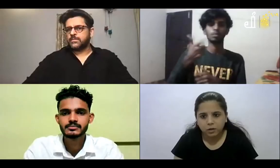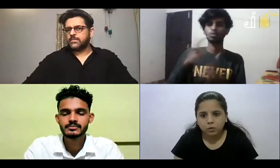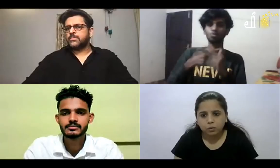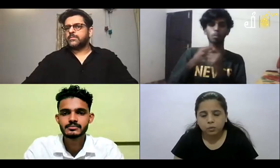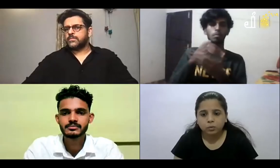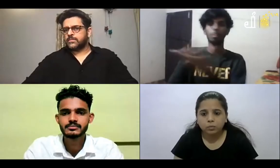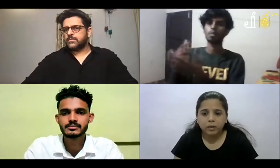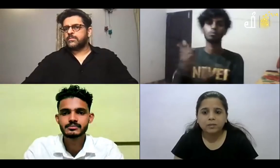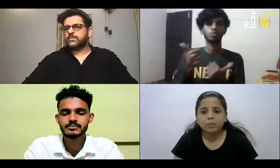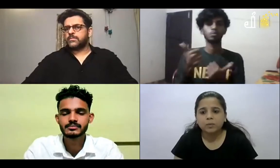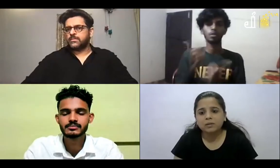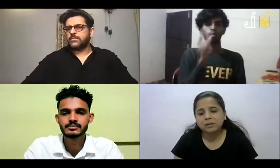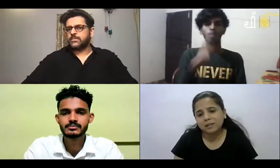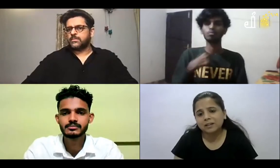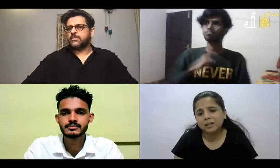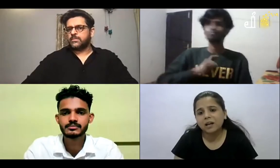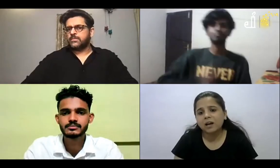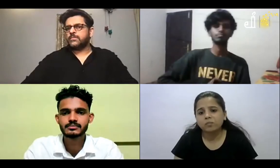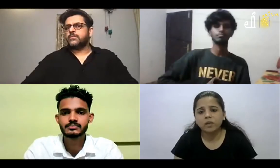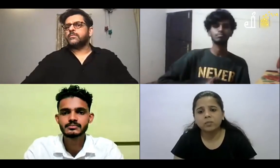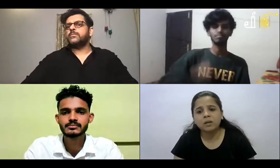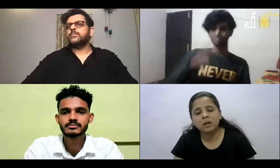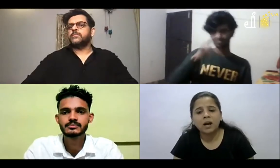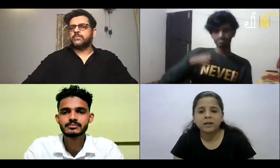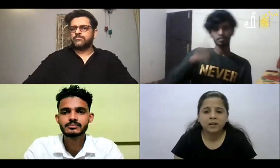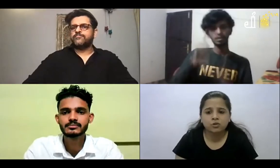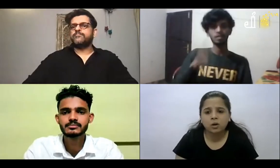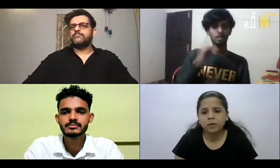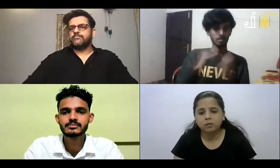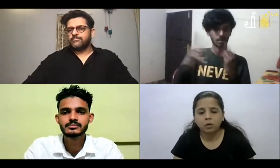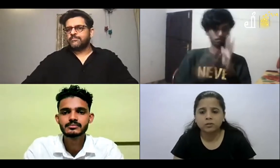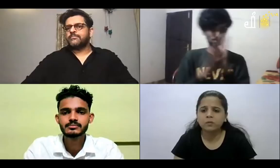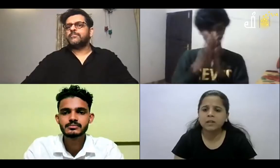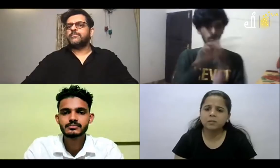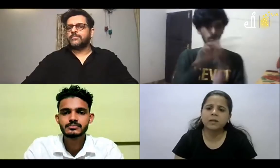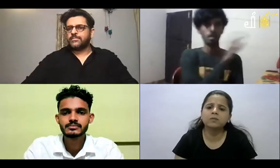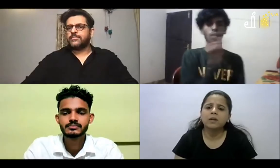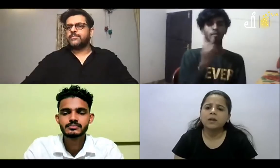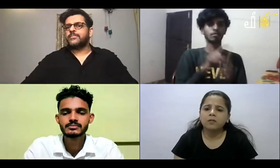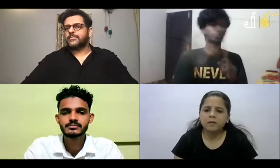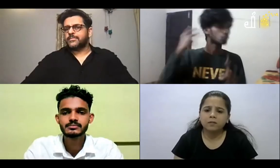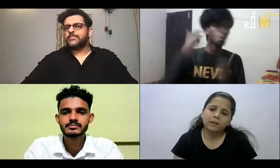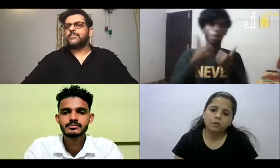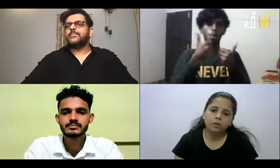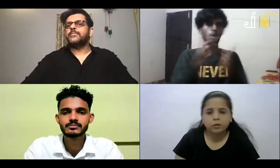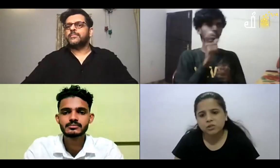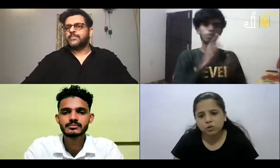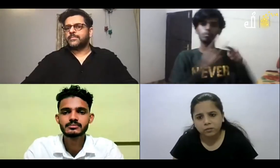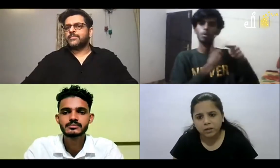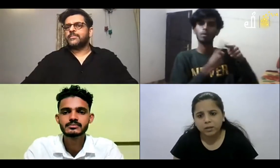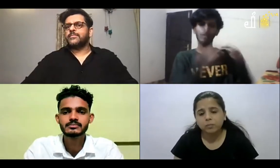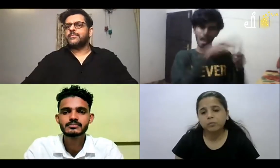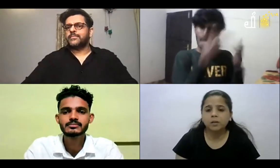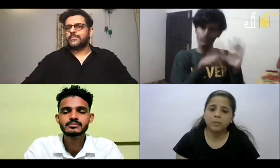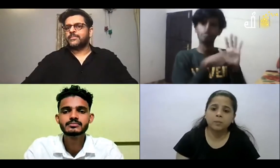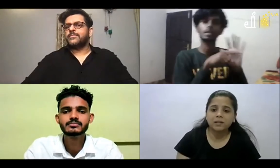person who, maybe some people think that yeah, maybe we can't get a job and also we sometimes felt not much